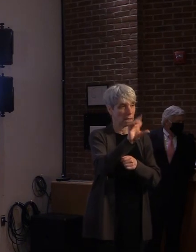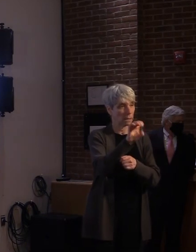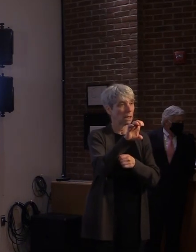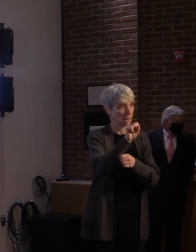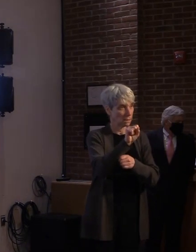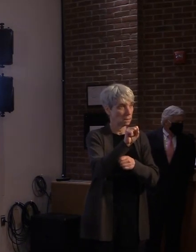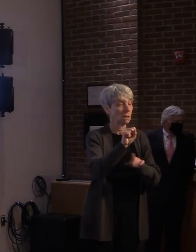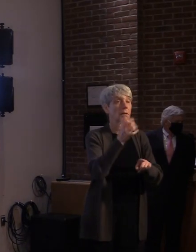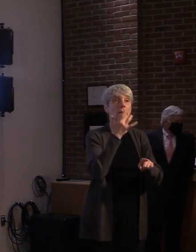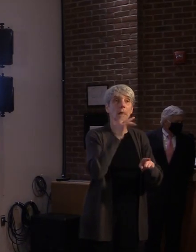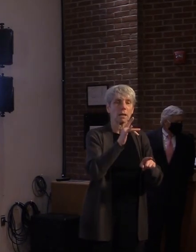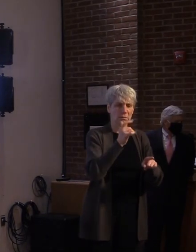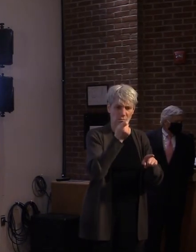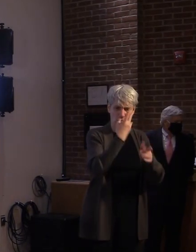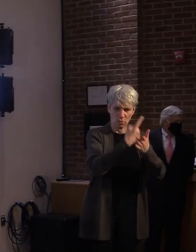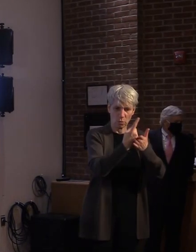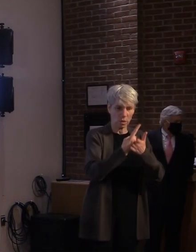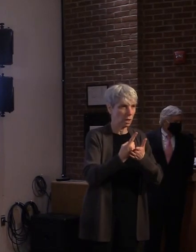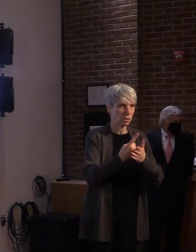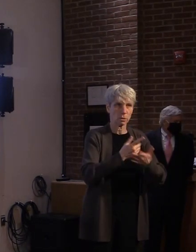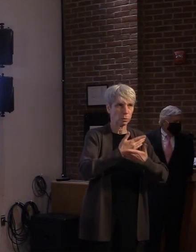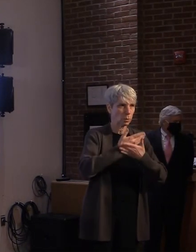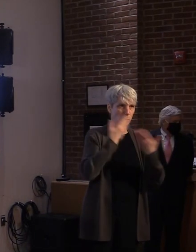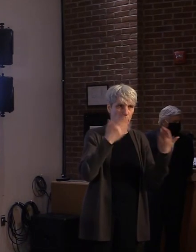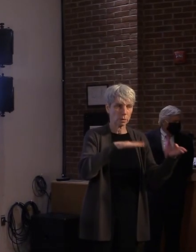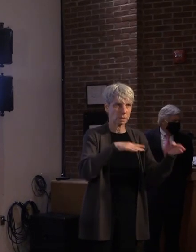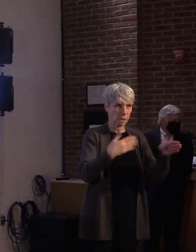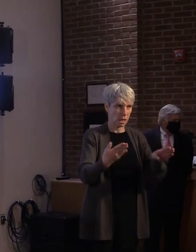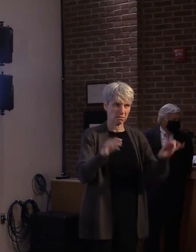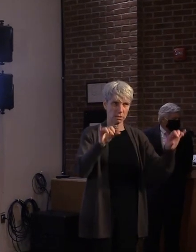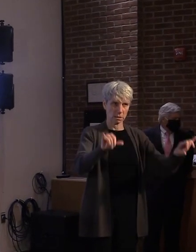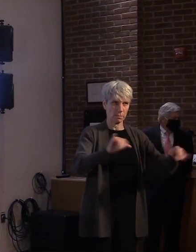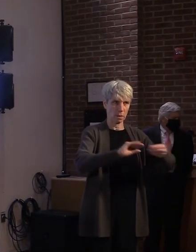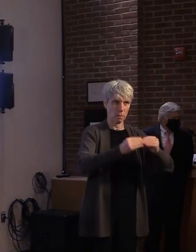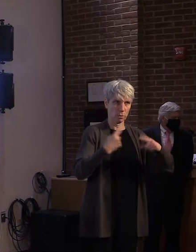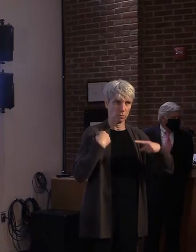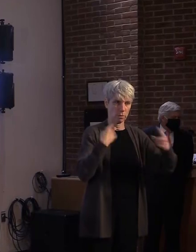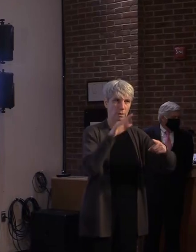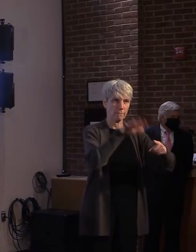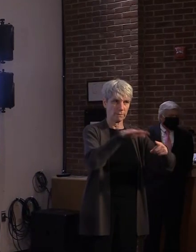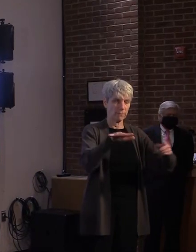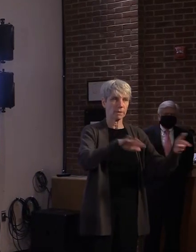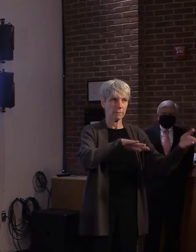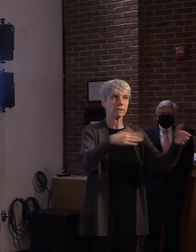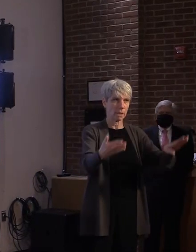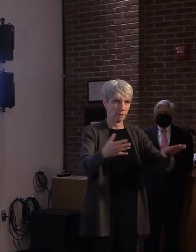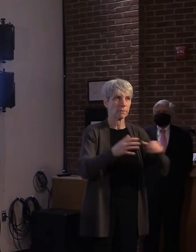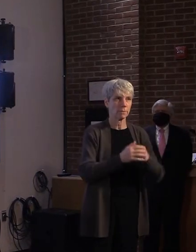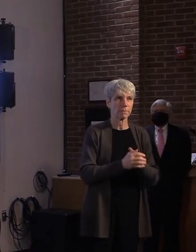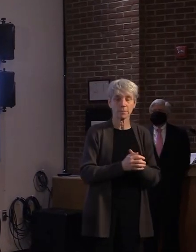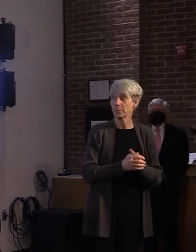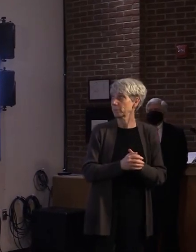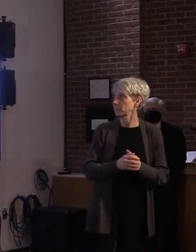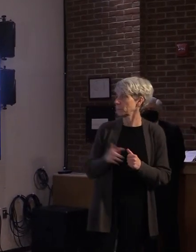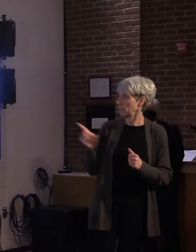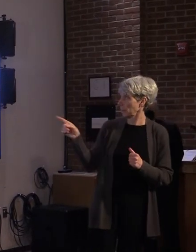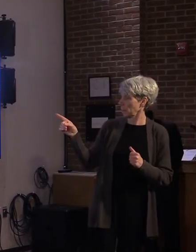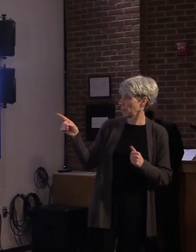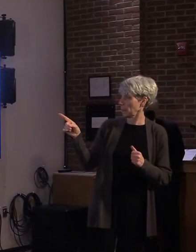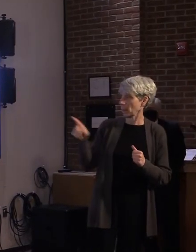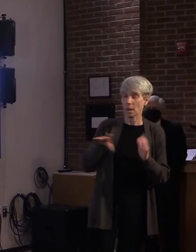deaths, thank goodness, so we remain at 55. You can look at our kind of curve of